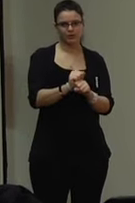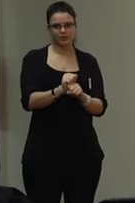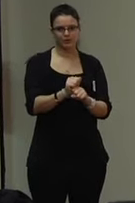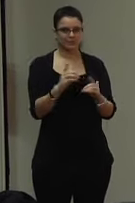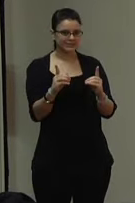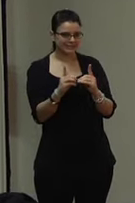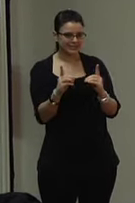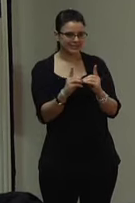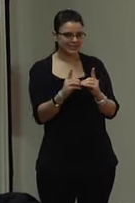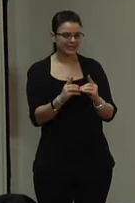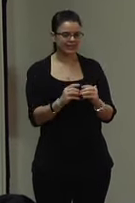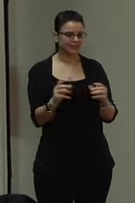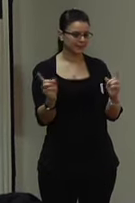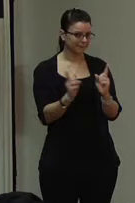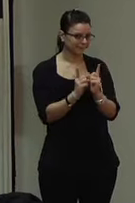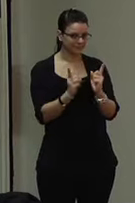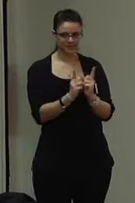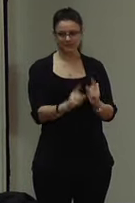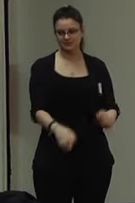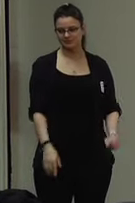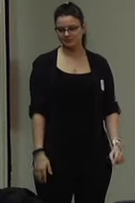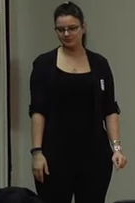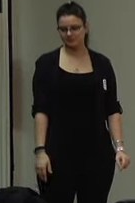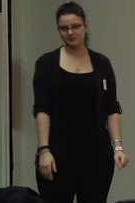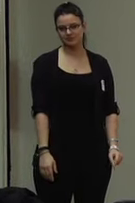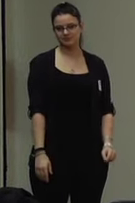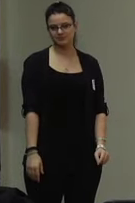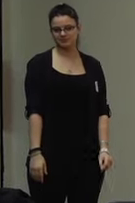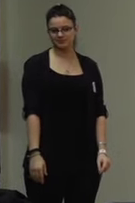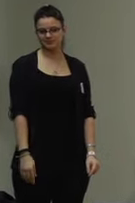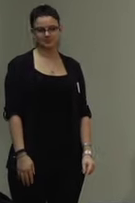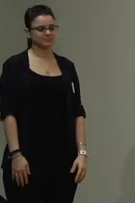dates, out on client meetings, and just to make it very workable in your life.